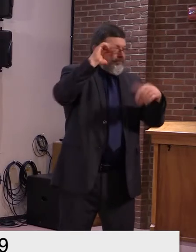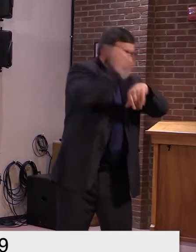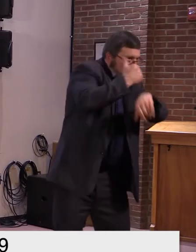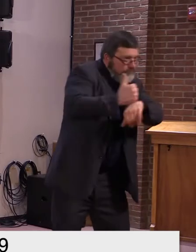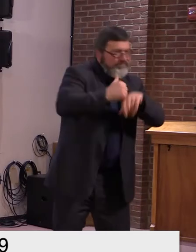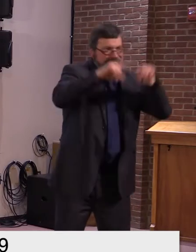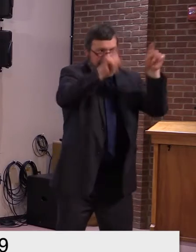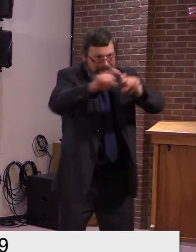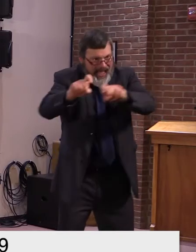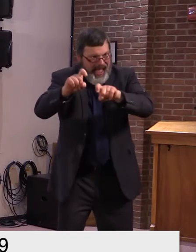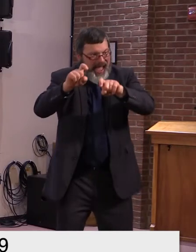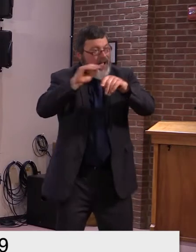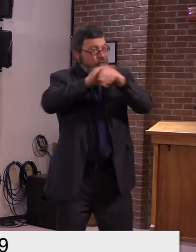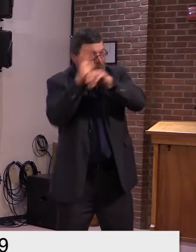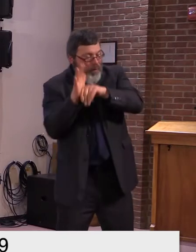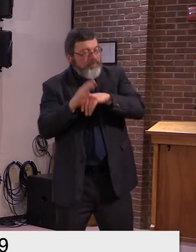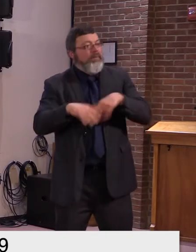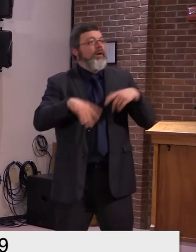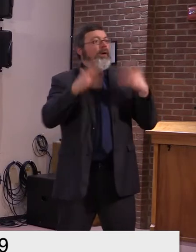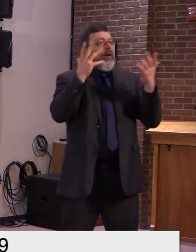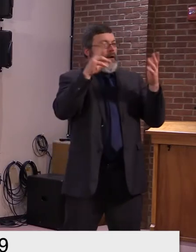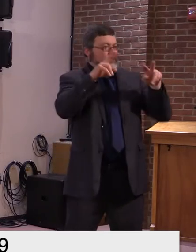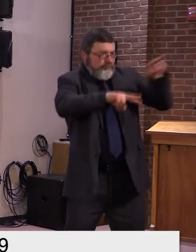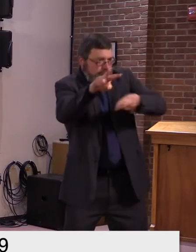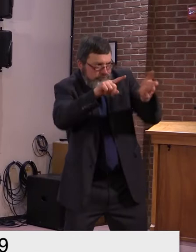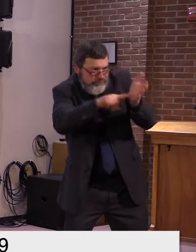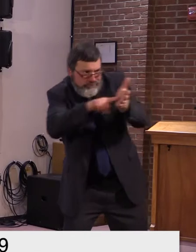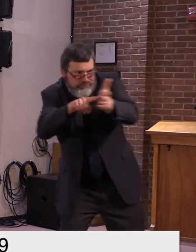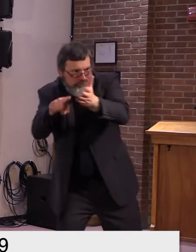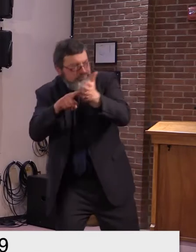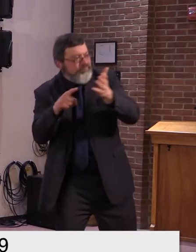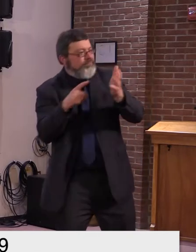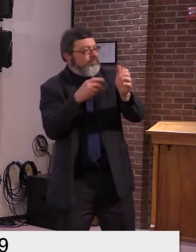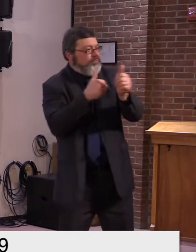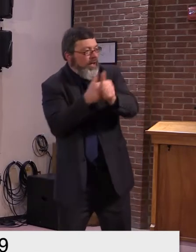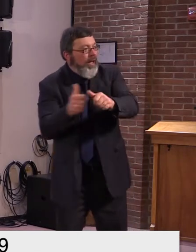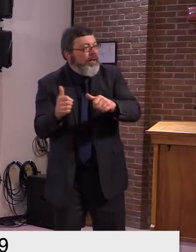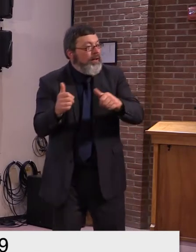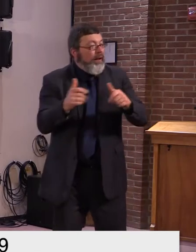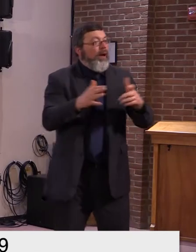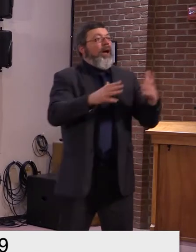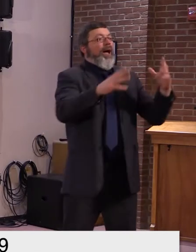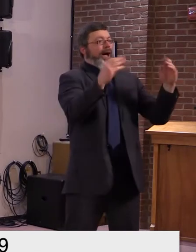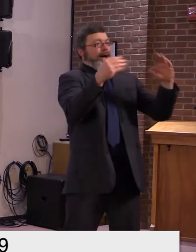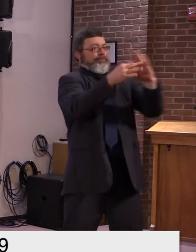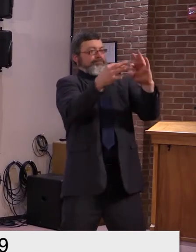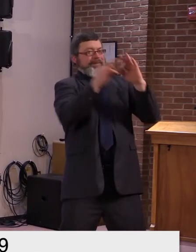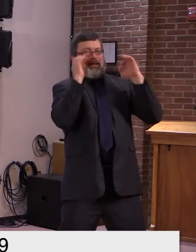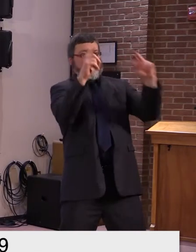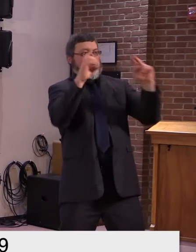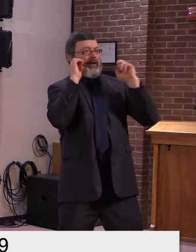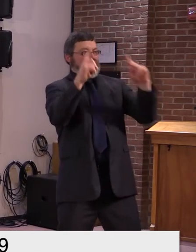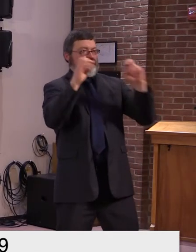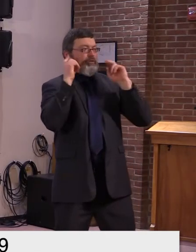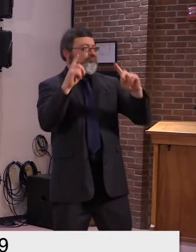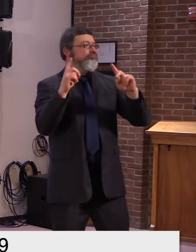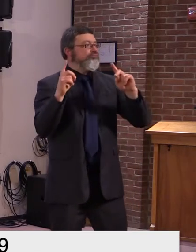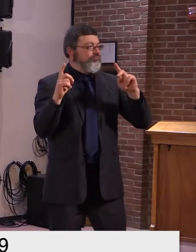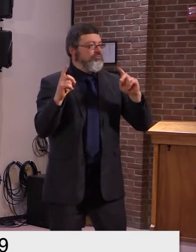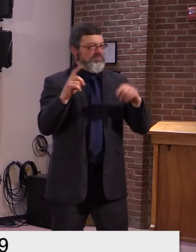Education is getting significant aid. $54 billion is available to K through 12 public